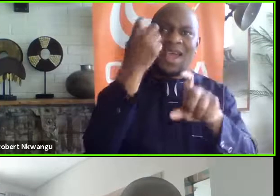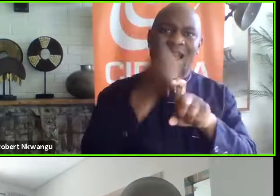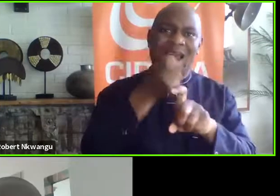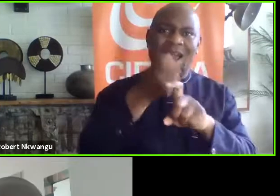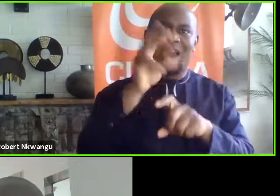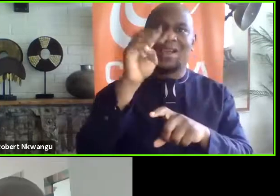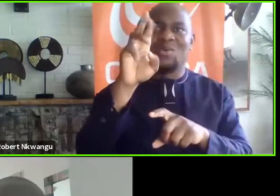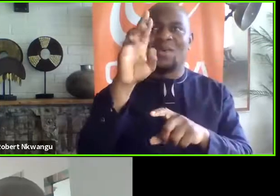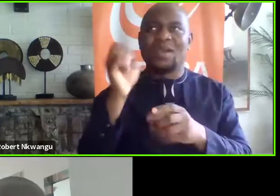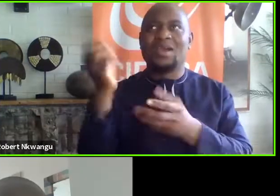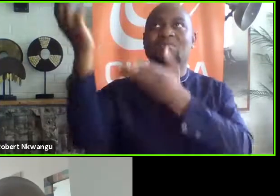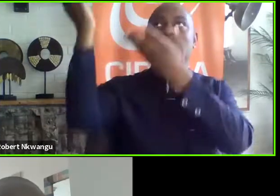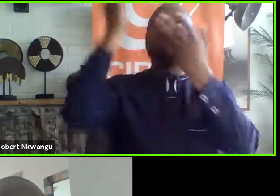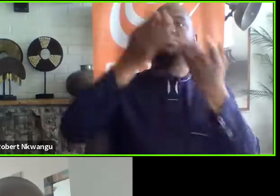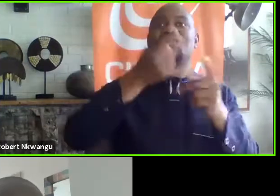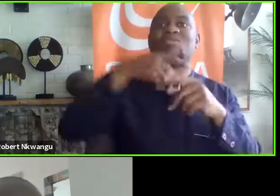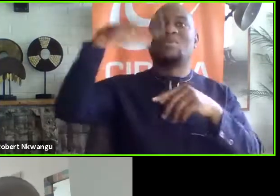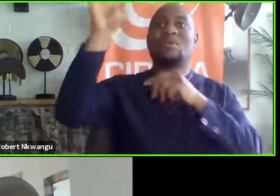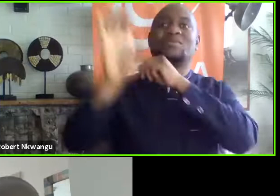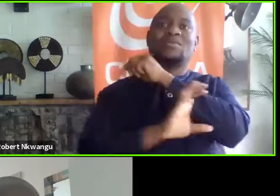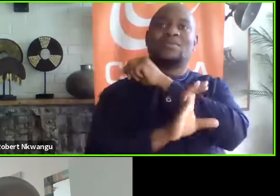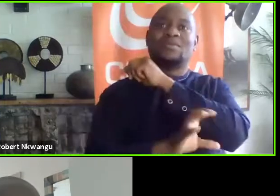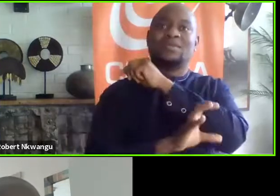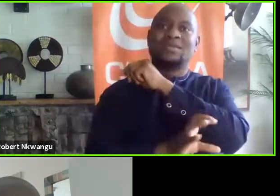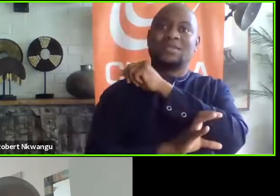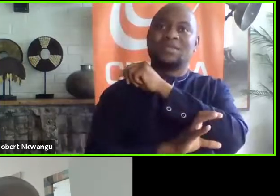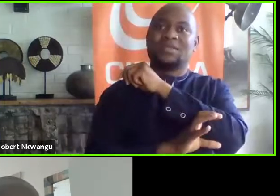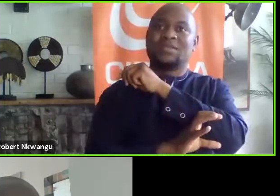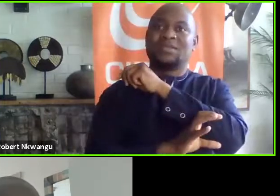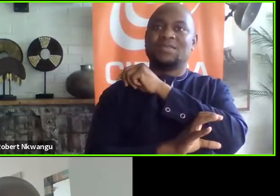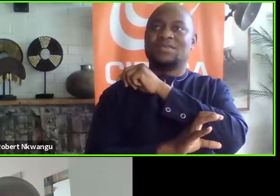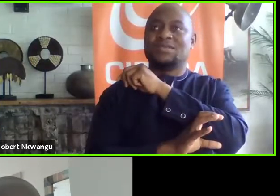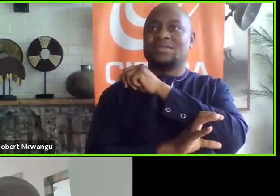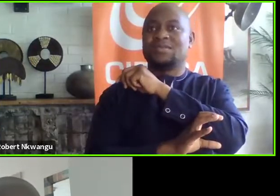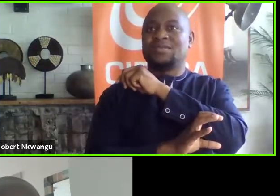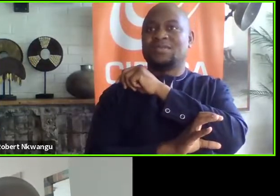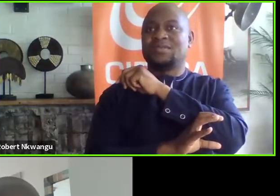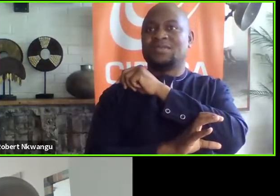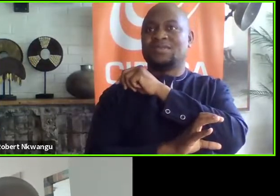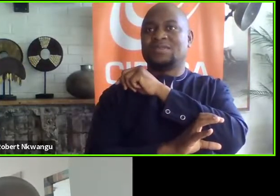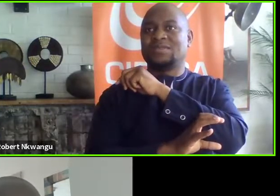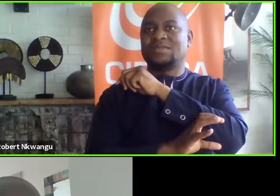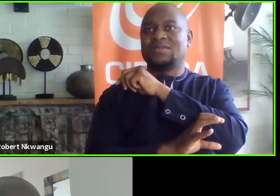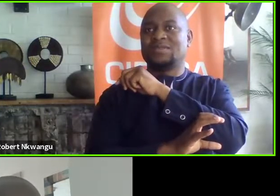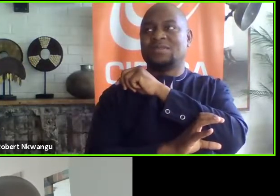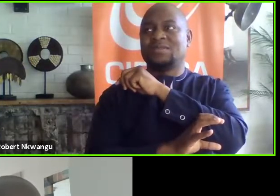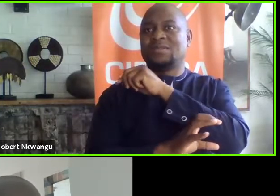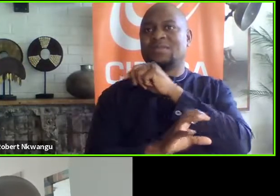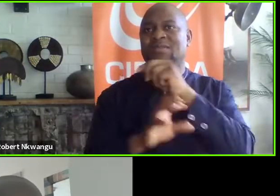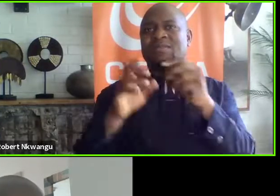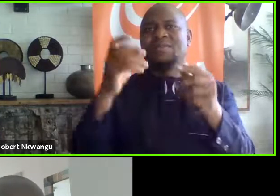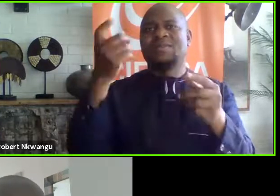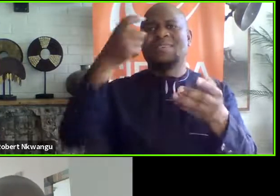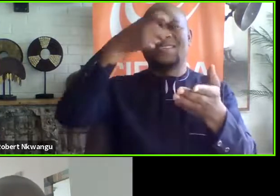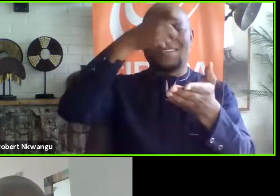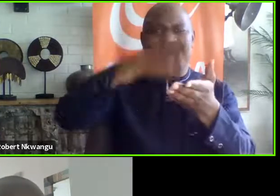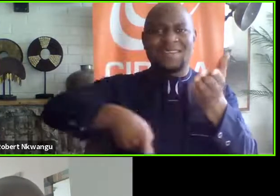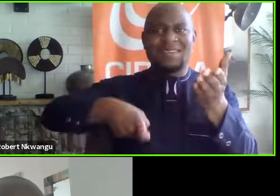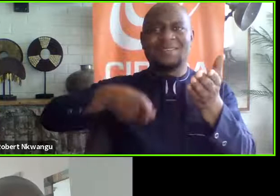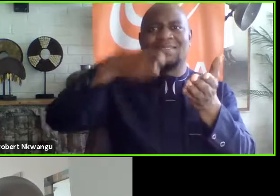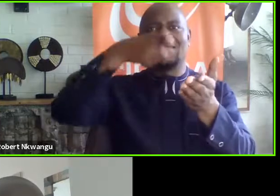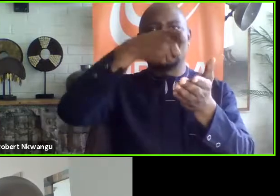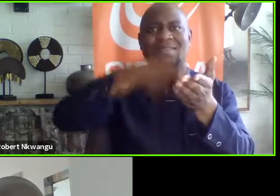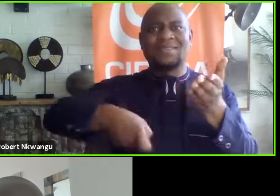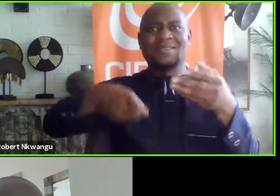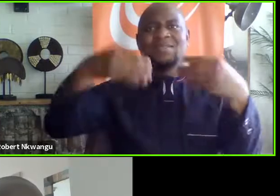these softwares could be very expensive, and of course shipping it, and also both the software and hardware, bringing it from abroad